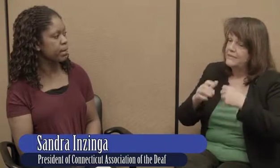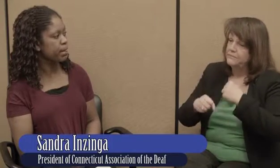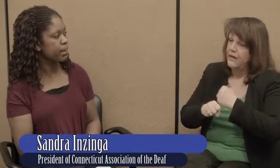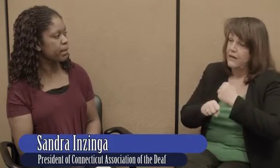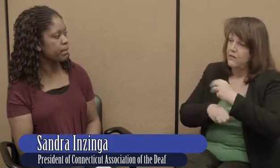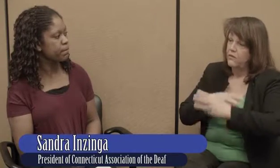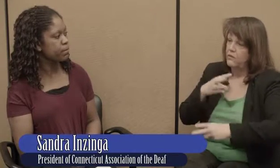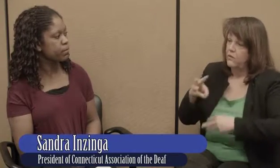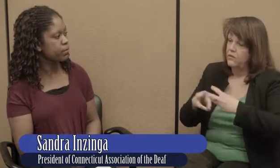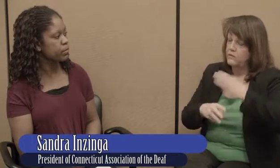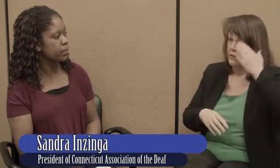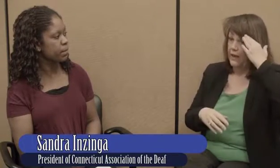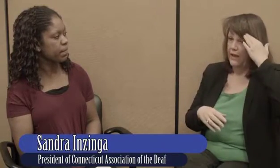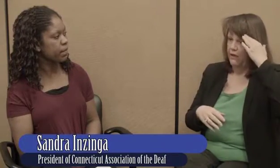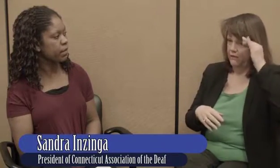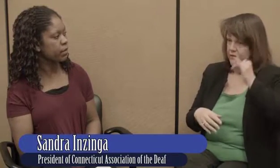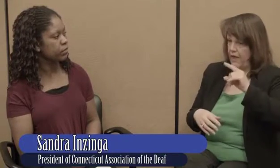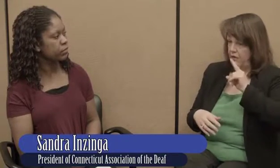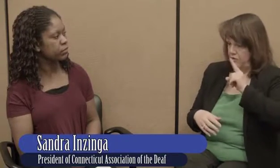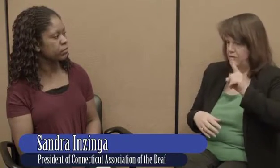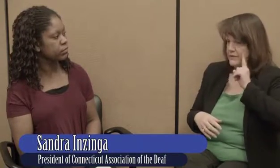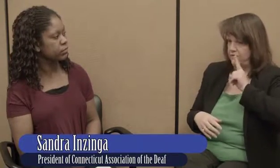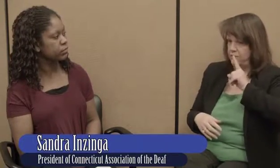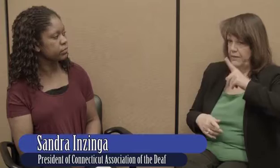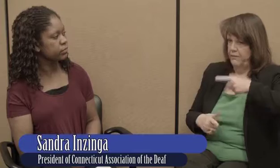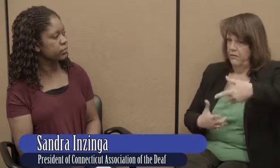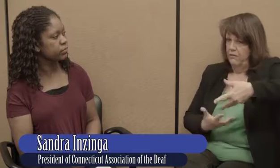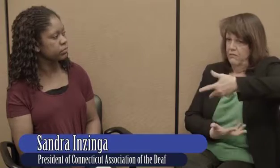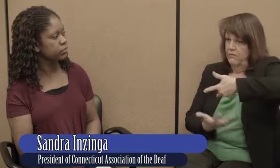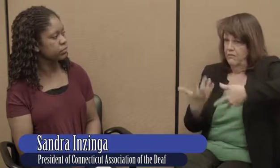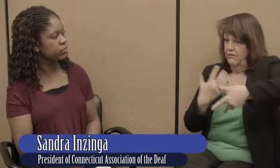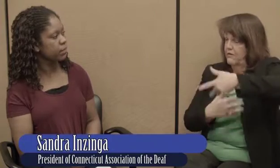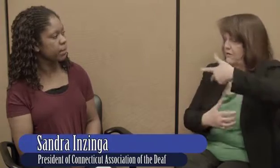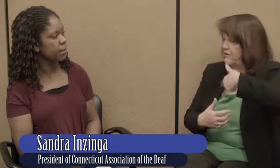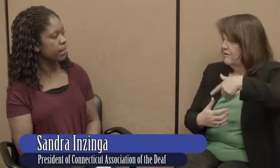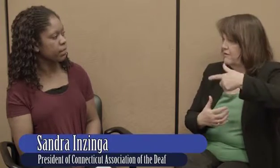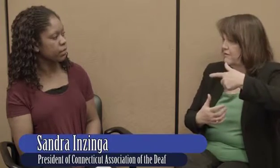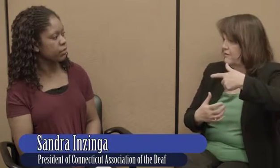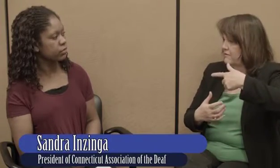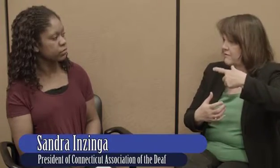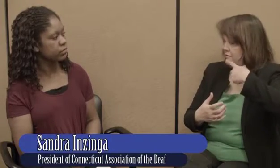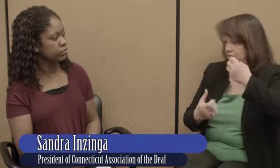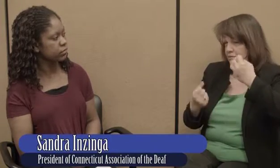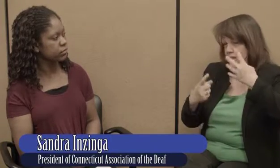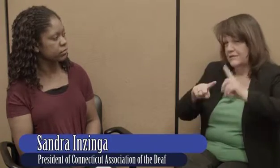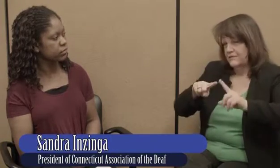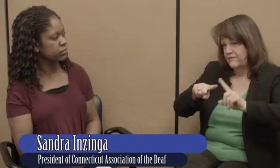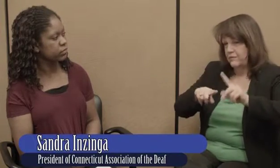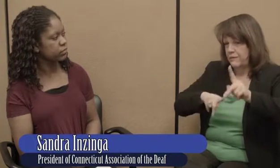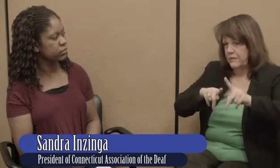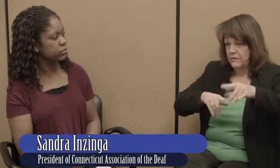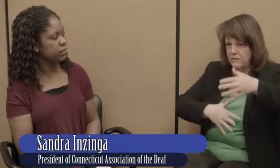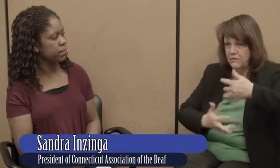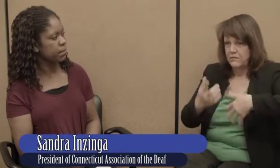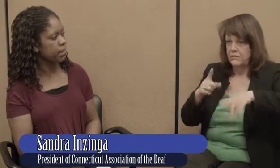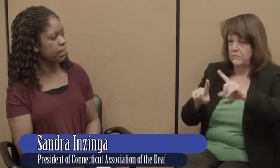Well, this means that we need to make the world aware that there are deaf people that interact with hearing people.